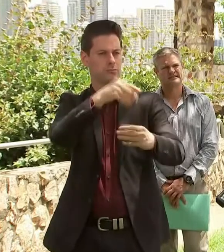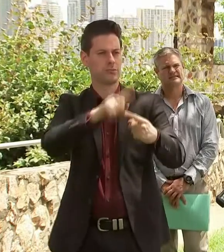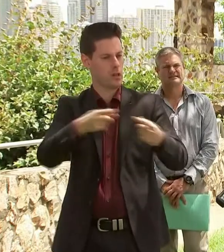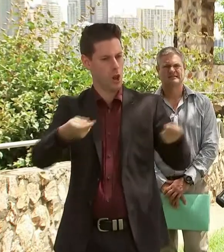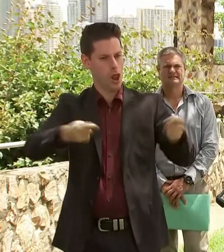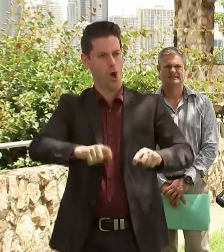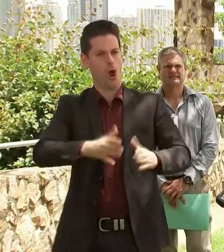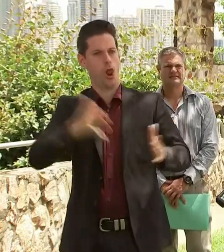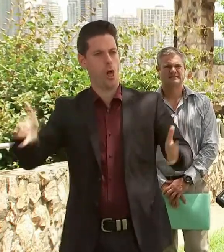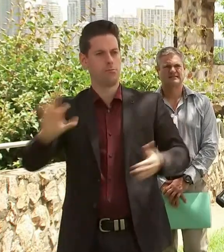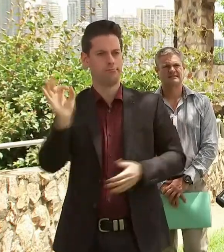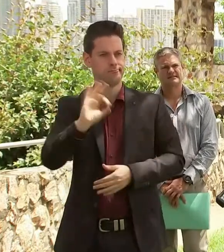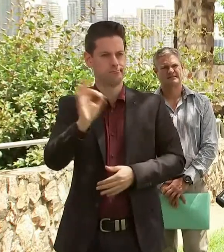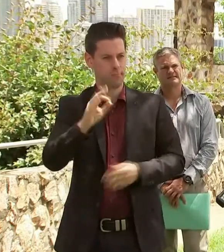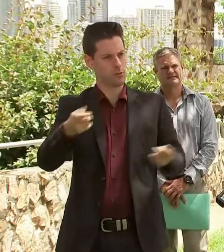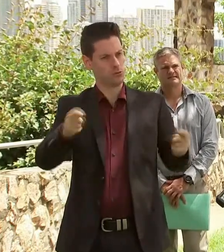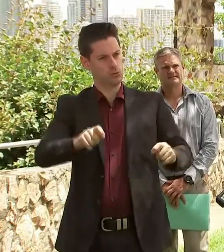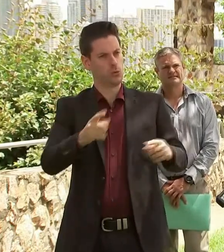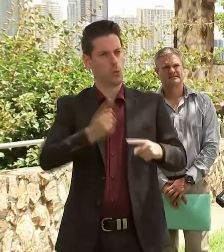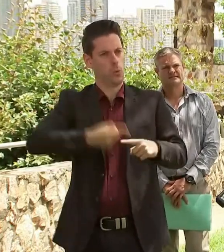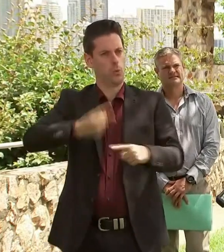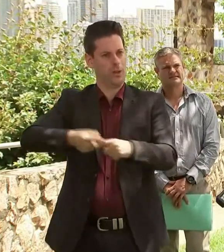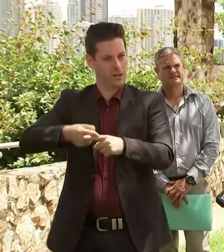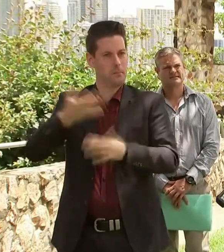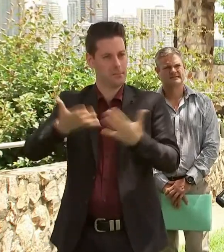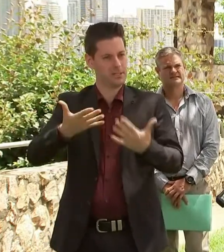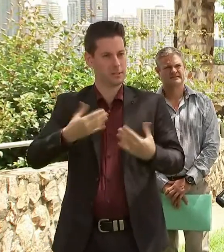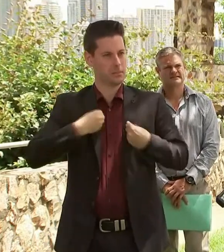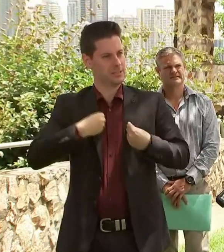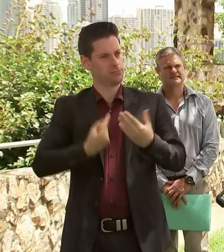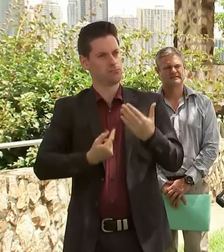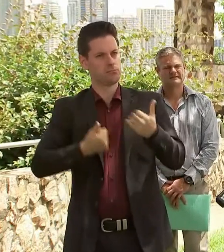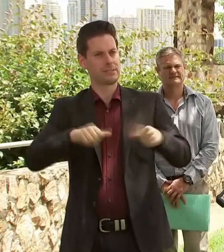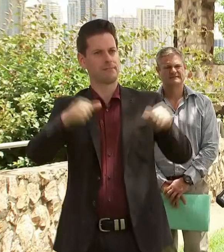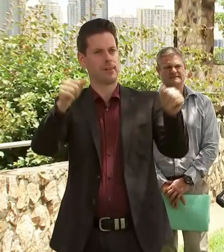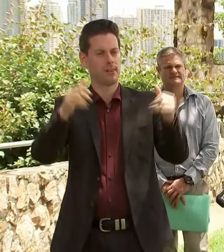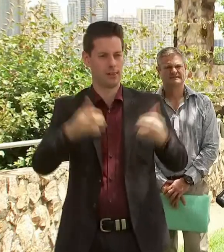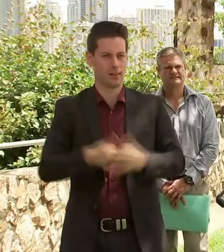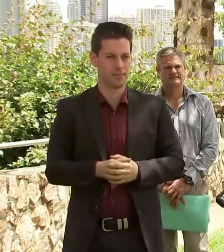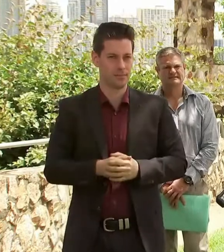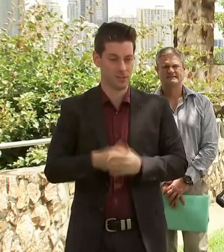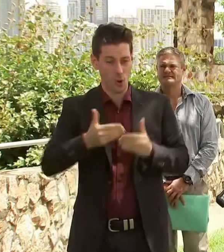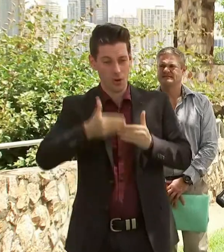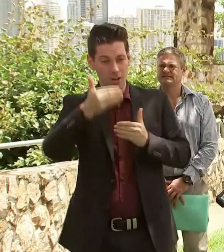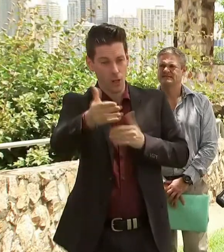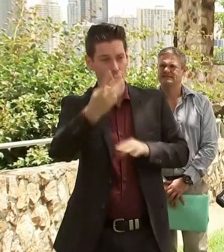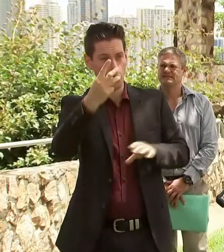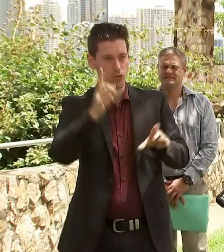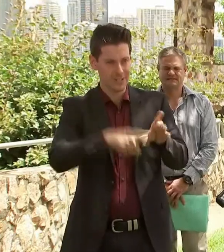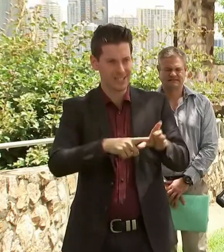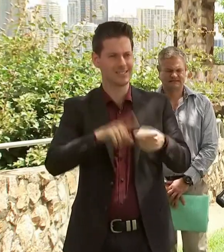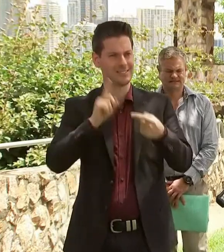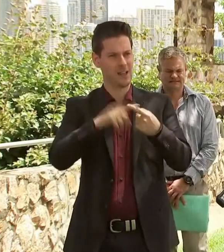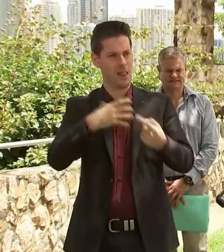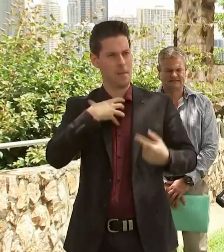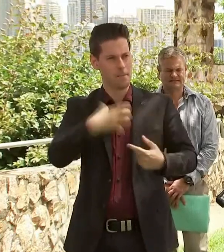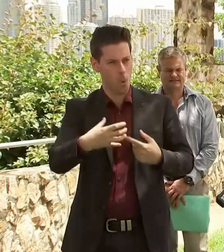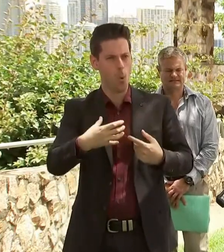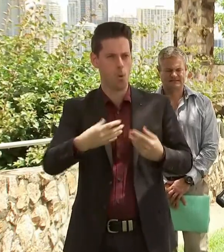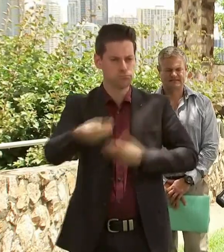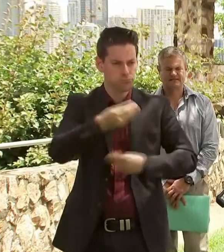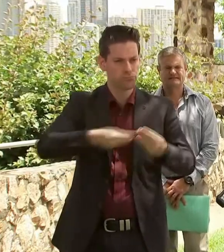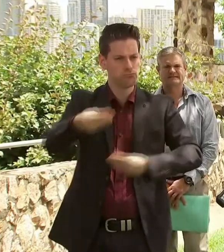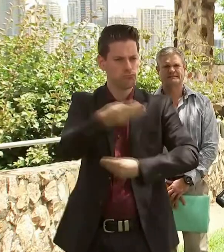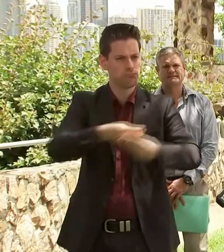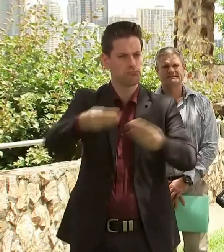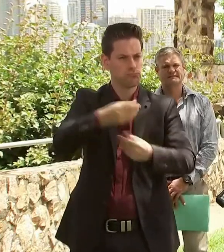to secure that recovery over the next 3 years as we look forward to the forward estimates, as we look across to the forward estimates, but